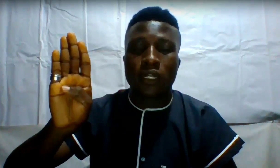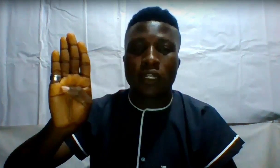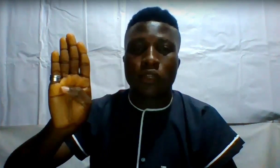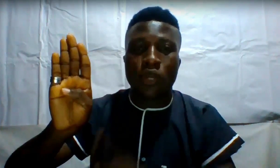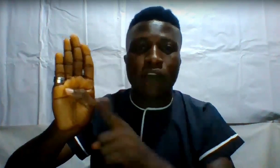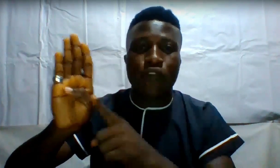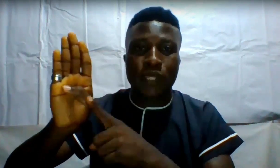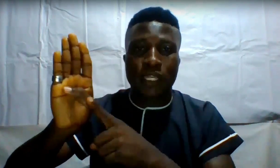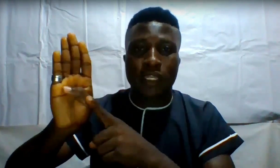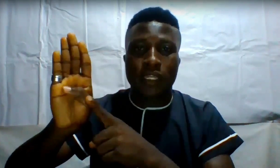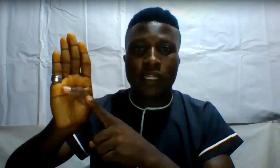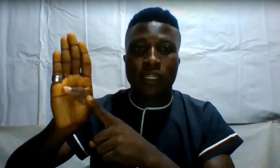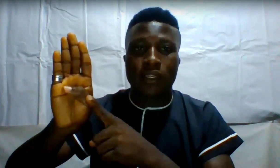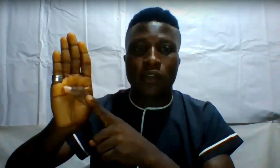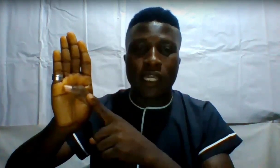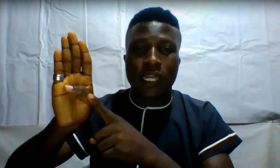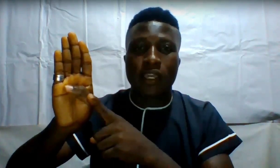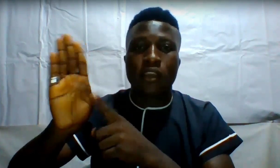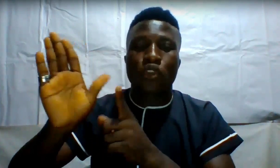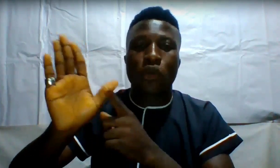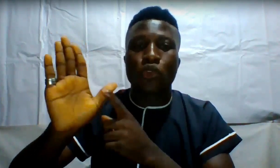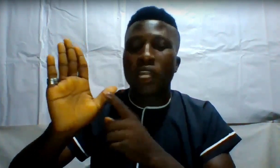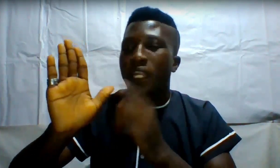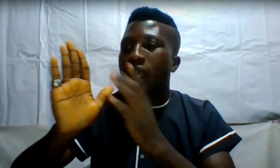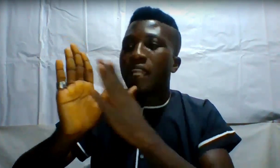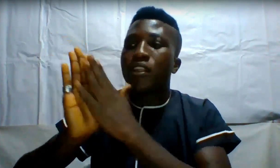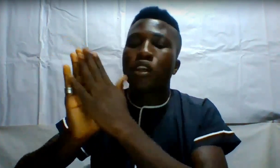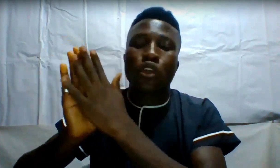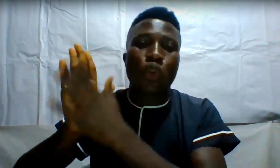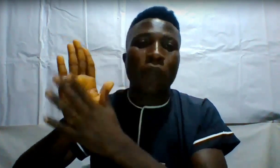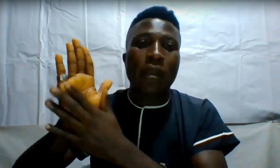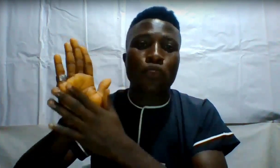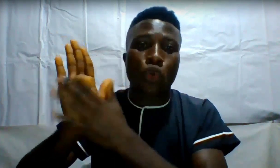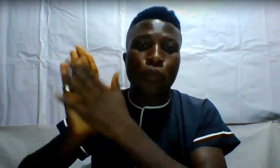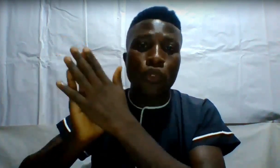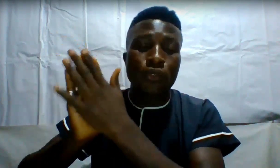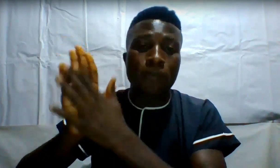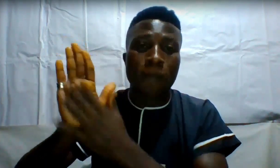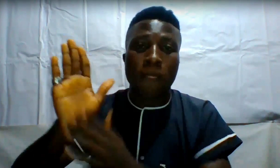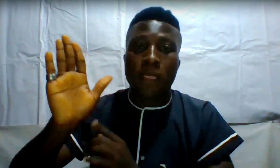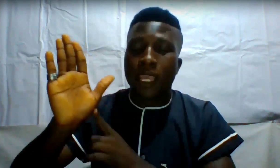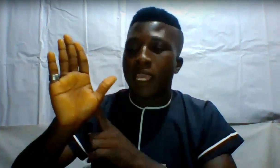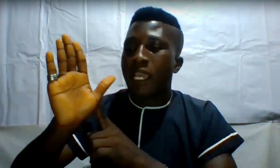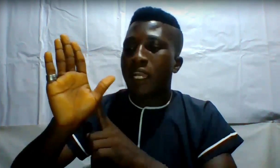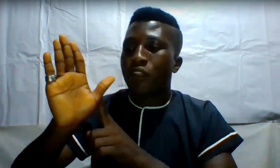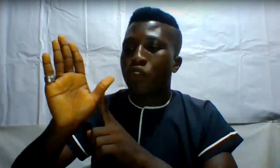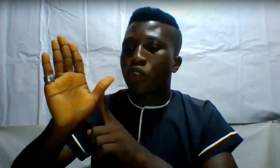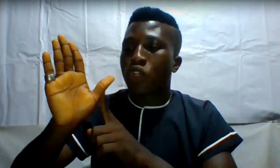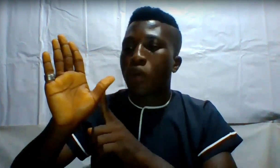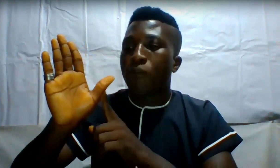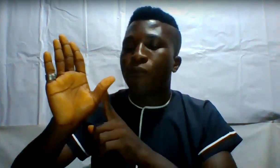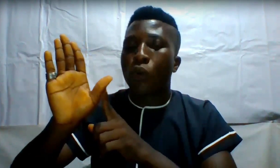B. Okay? So I'll do that again. Your palms open and your thumb folds